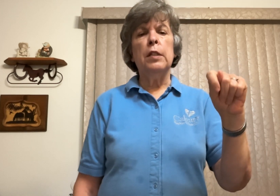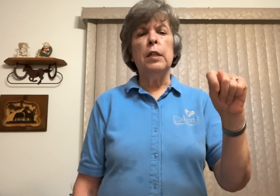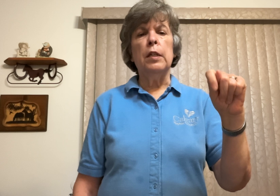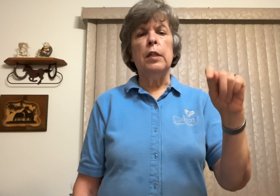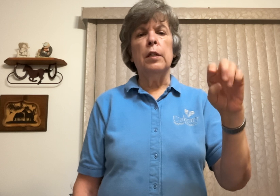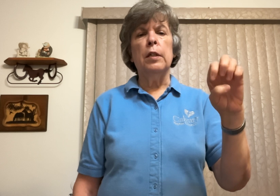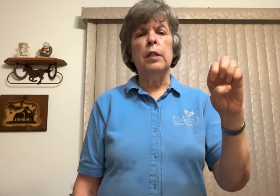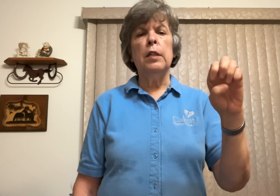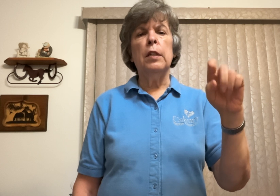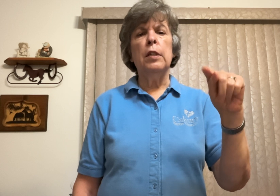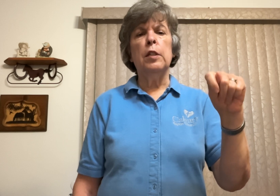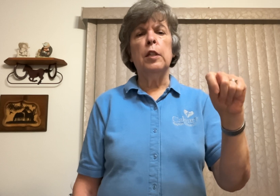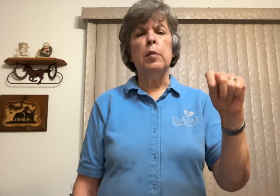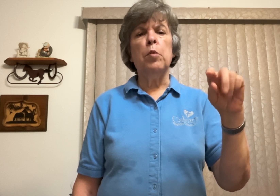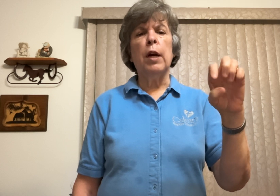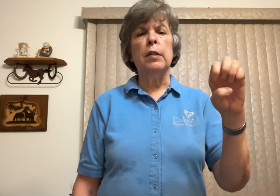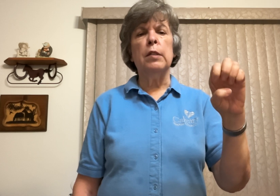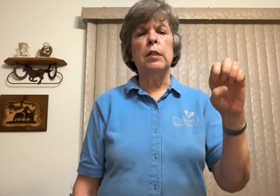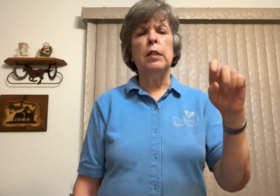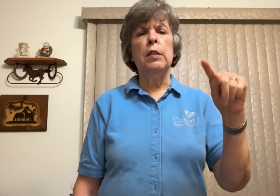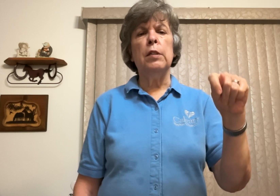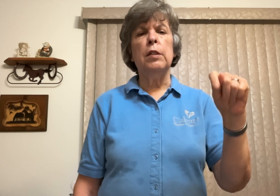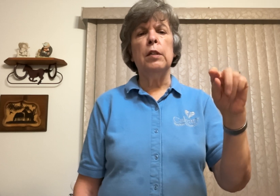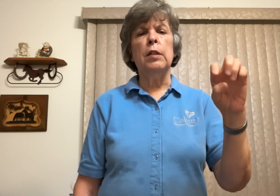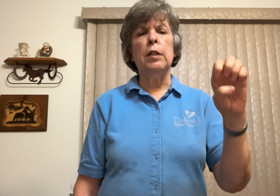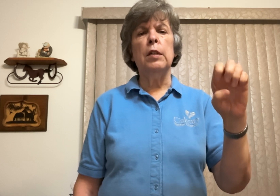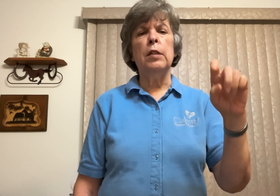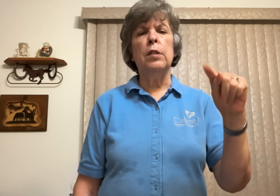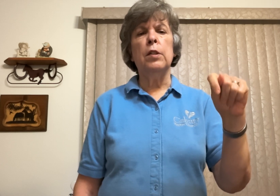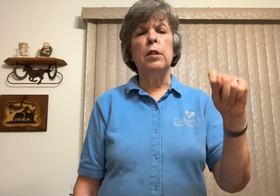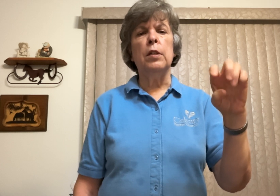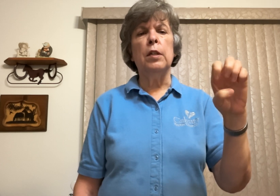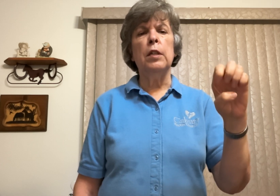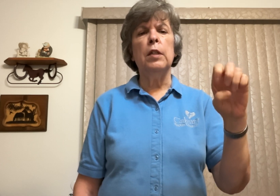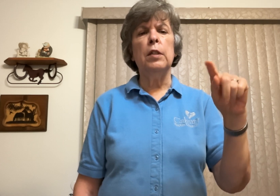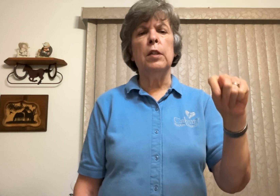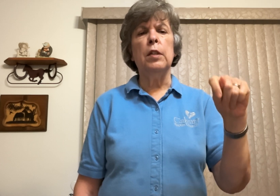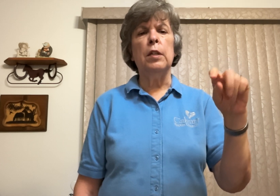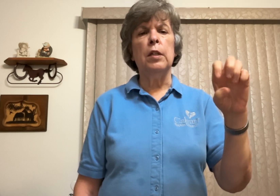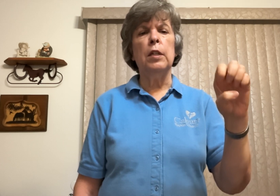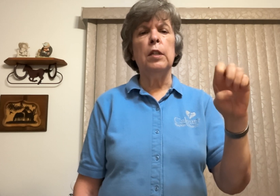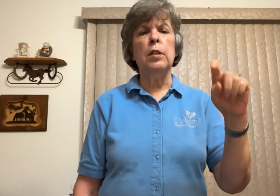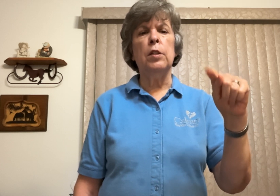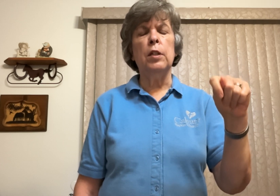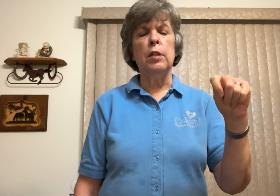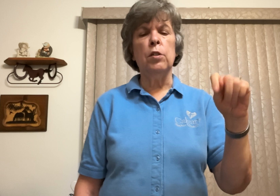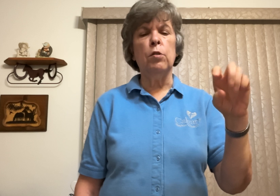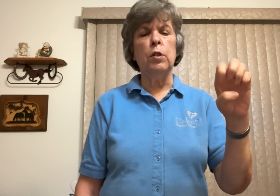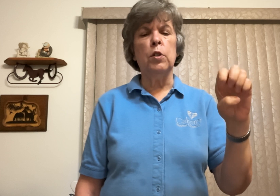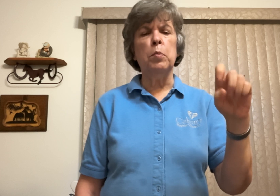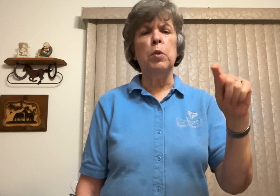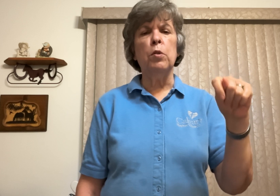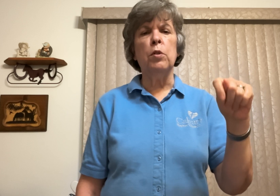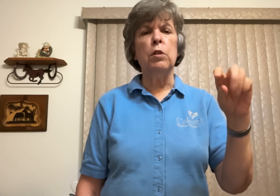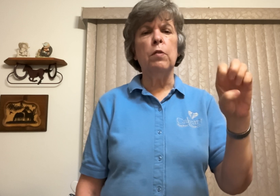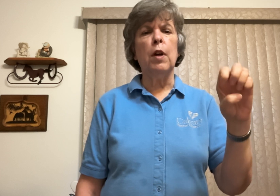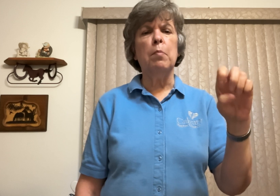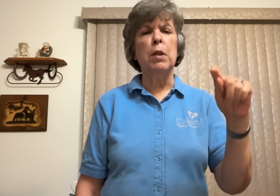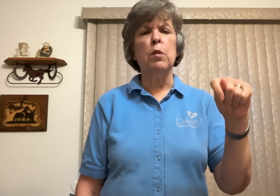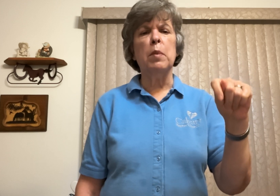E-T, E-T, practice E-T, E-T, E-T, E-T, until it's smooth, until you've got muscle memory